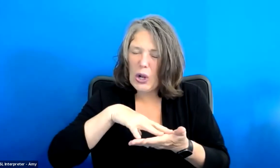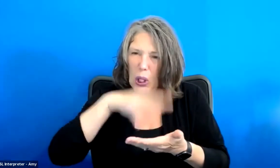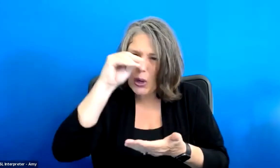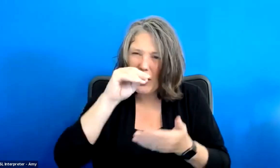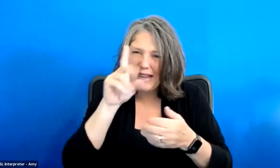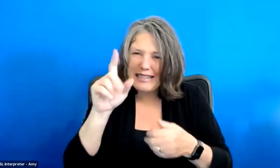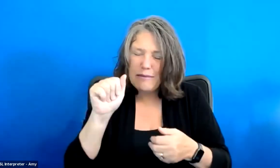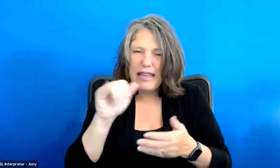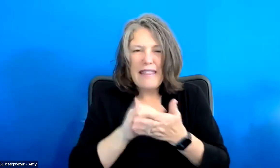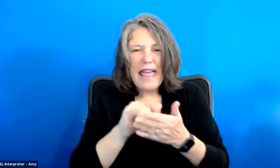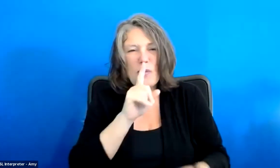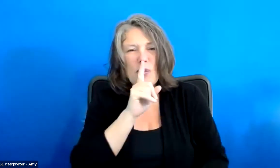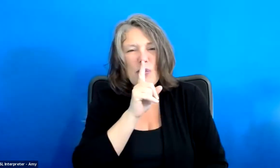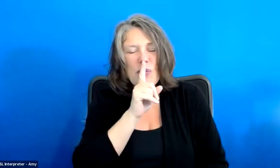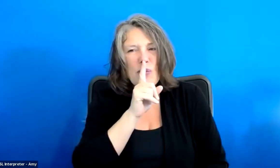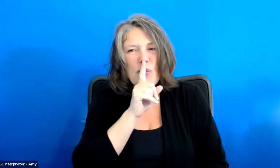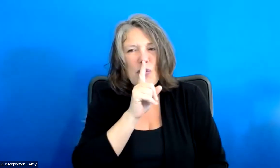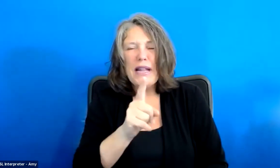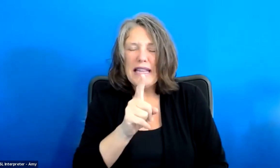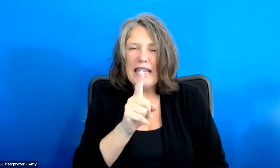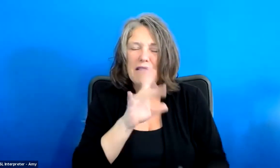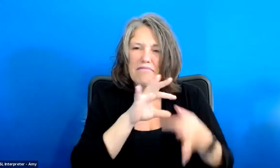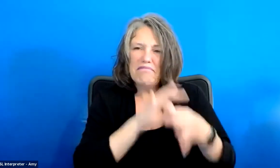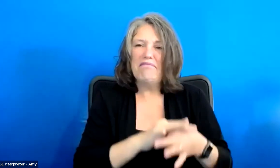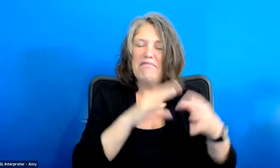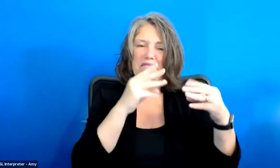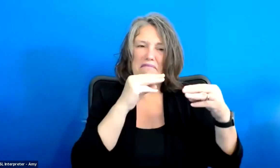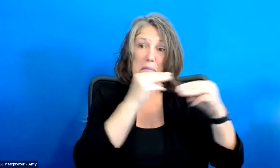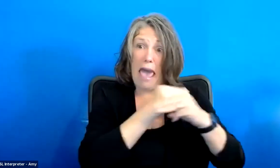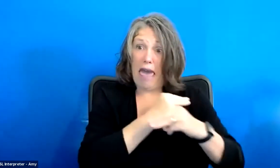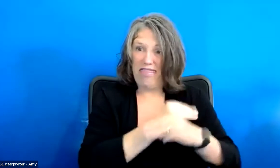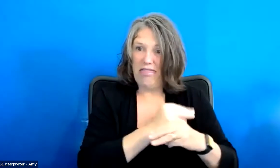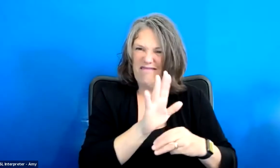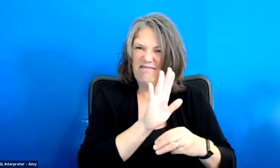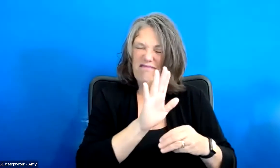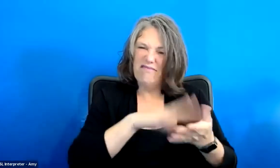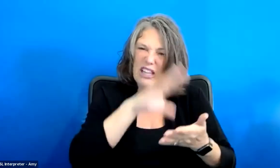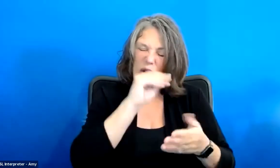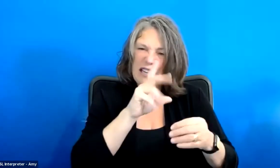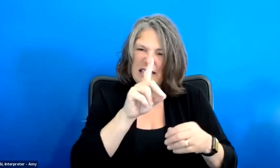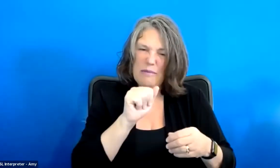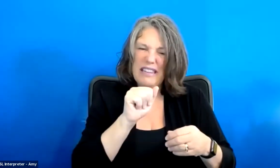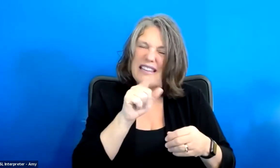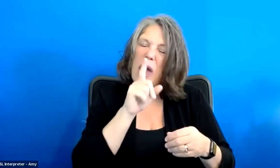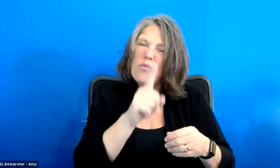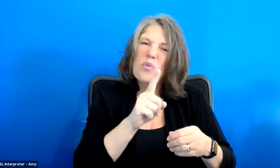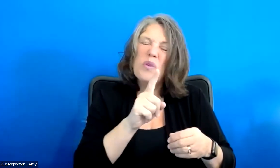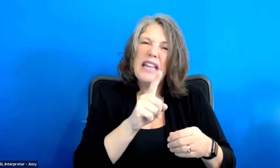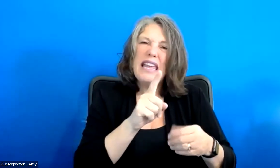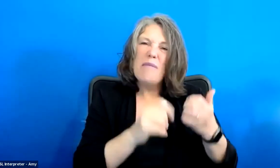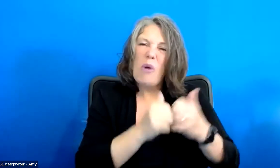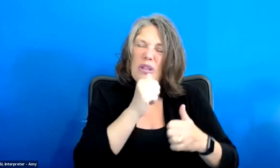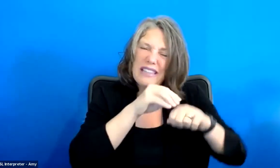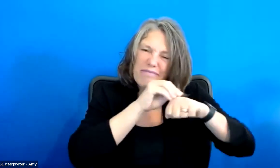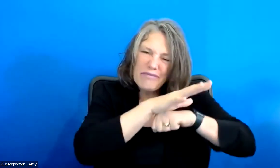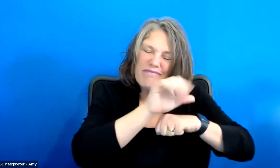mainly manifest in mathematics, and it most likely manifests in other areas of your life,